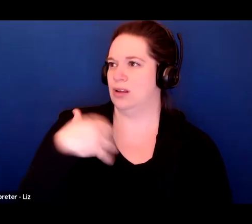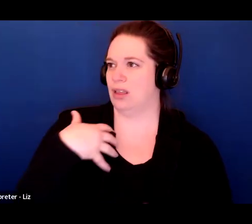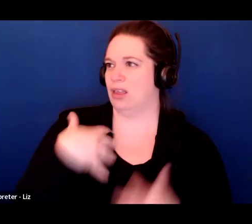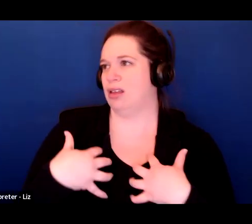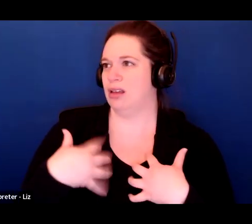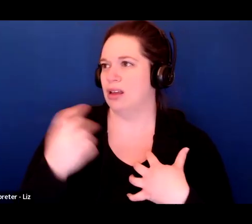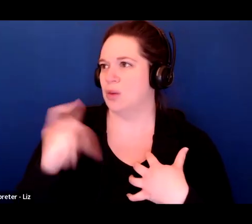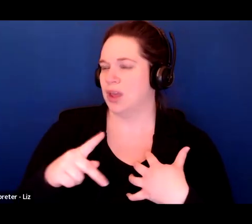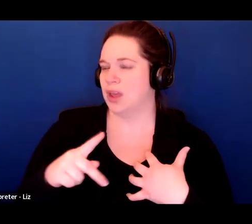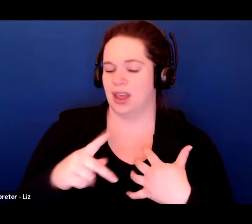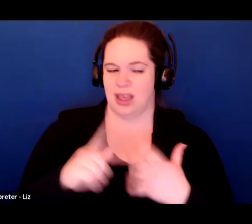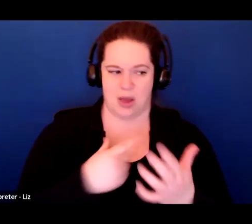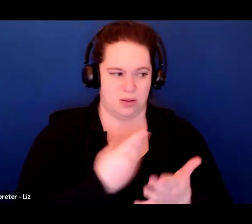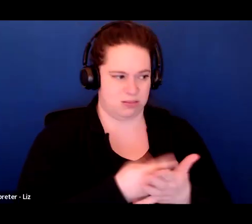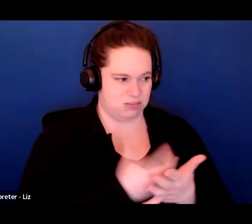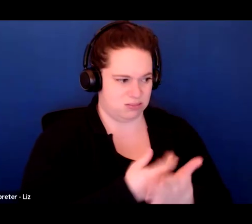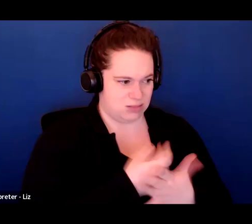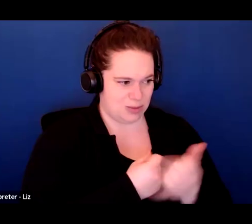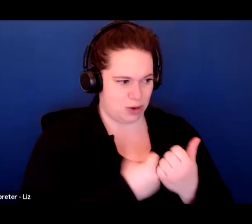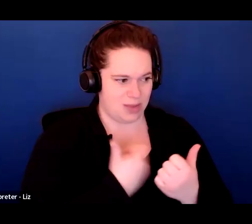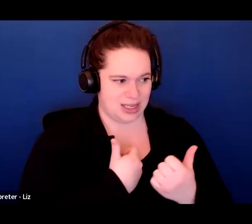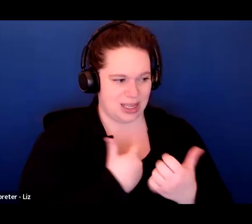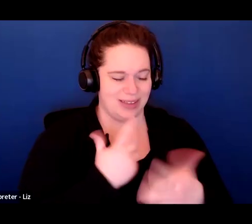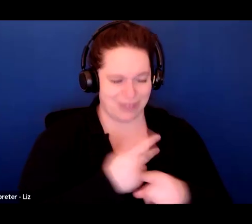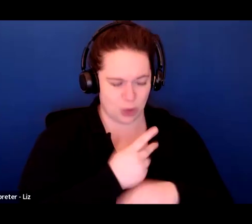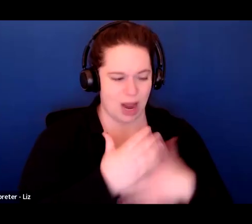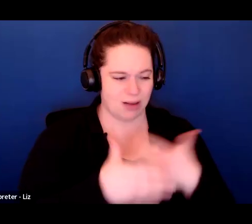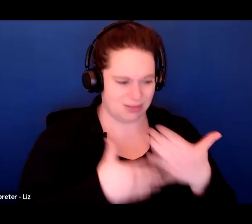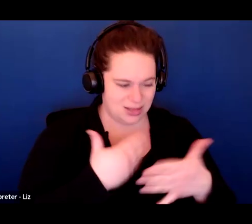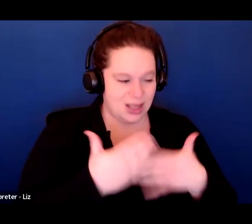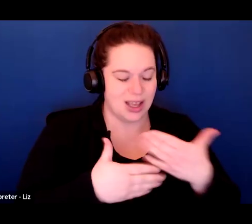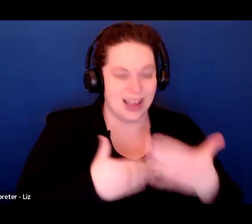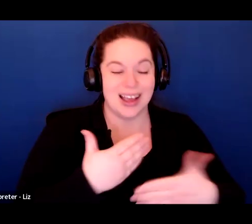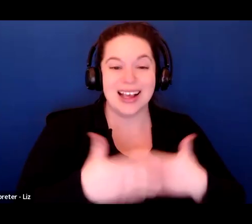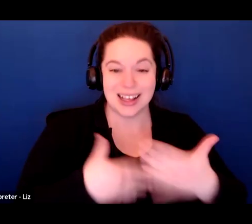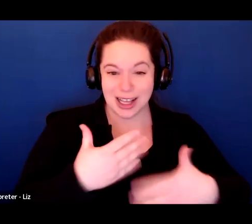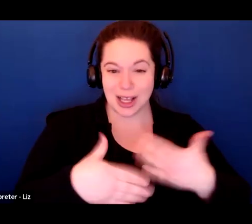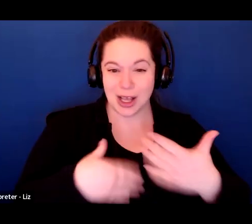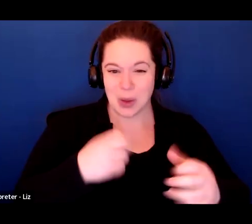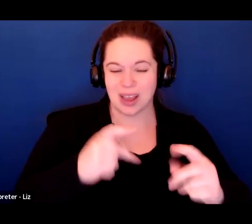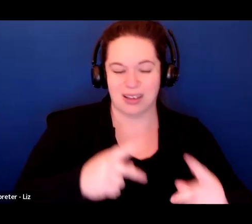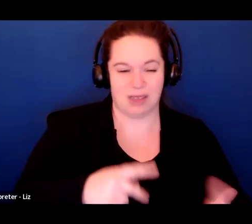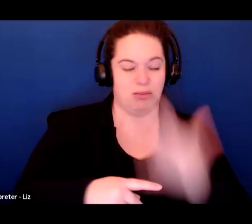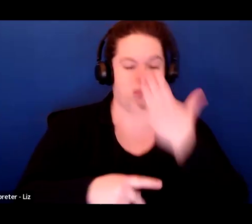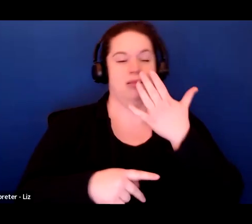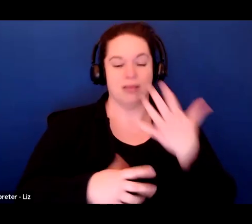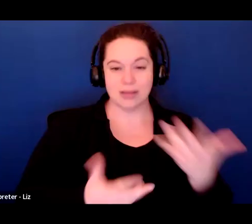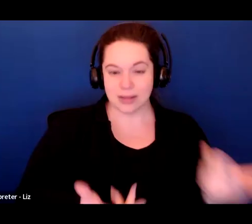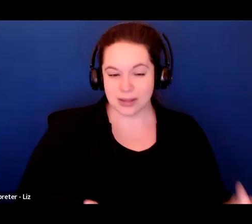it's like the snowball effect just keeps going. In the world of pediatric, they would use the example like, okay, I